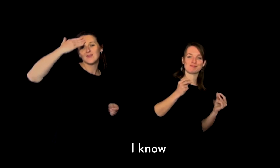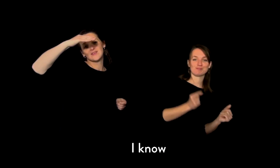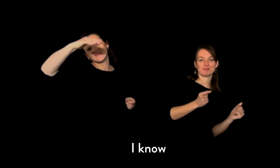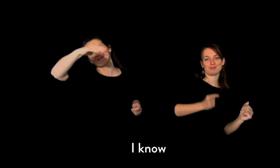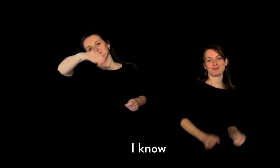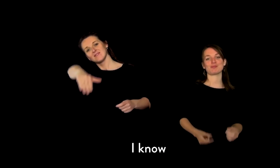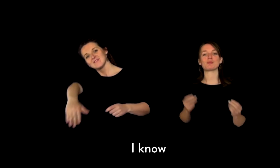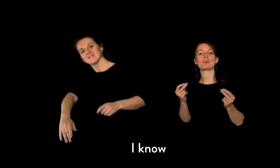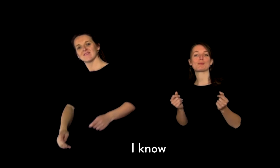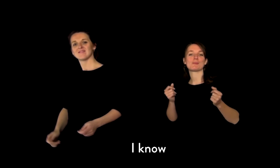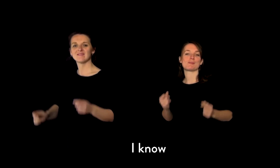know.